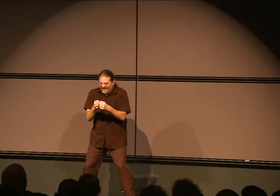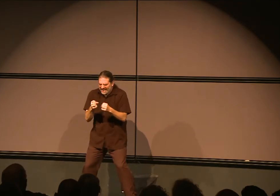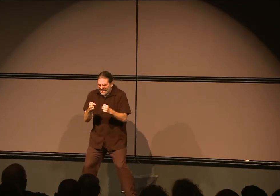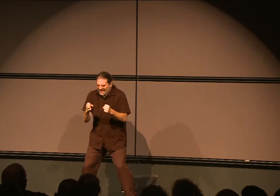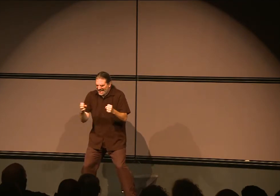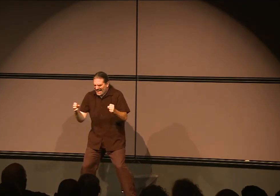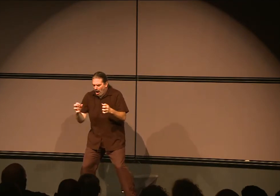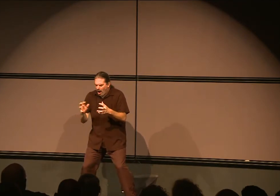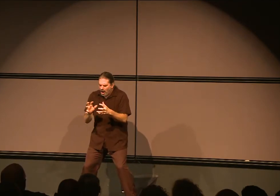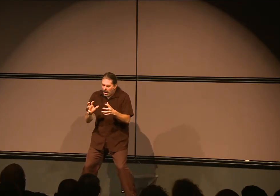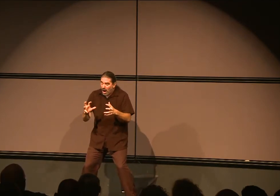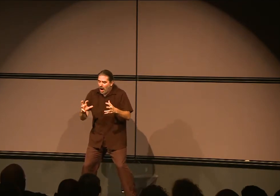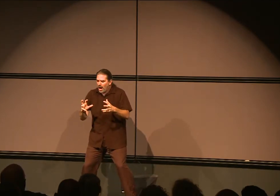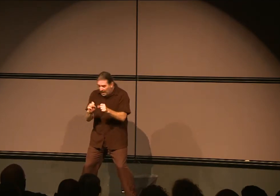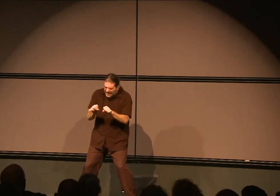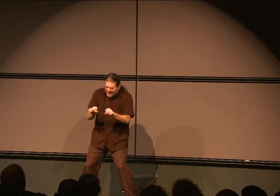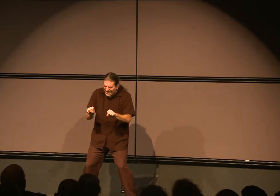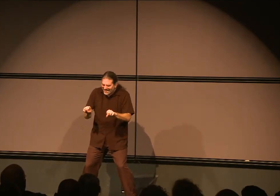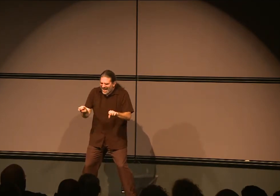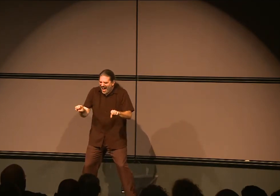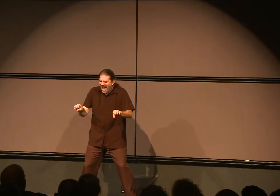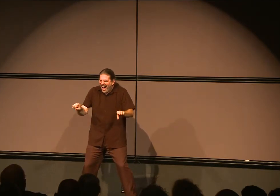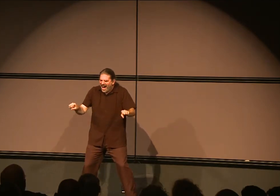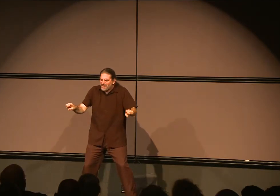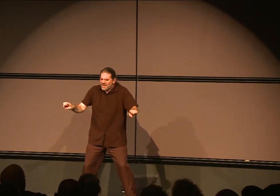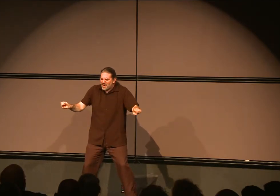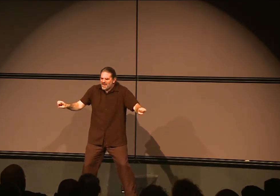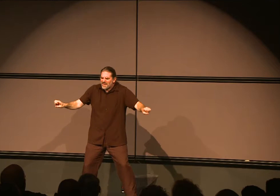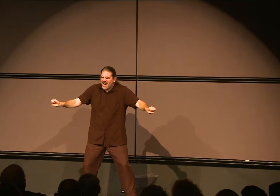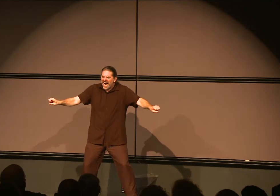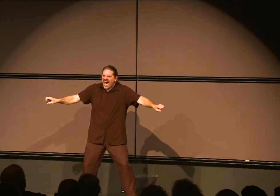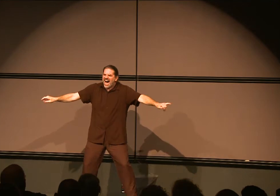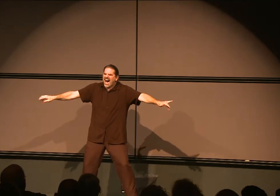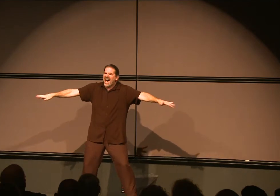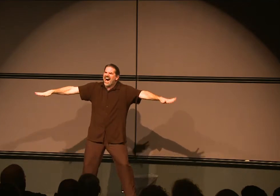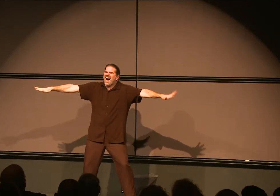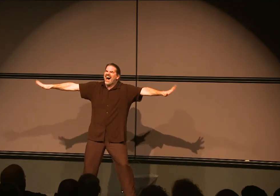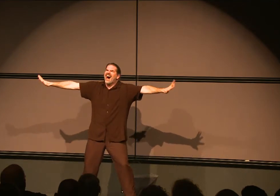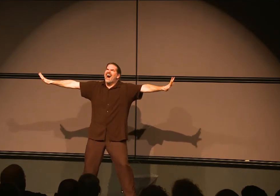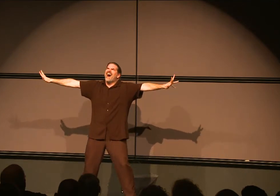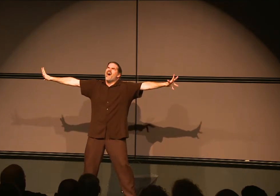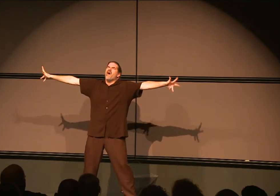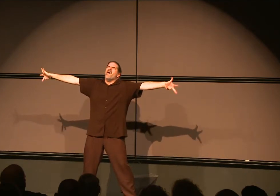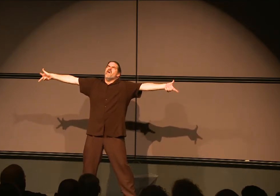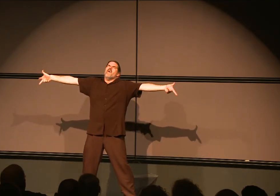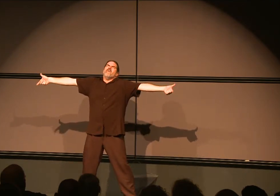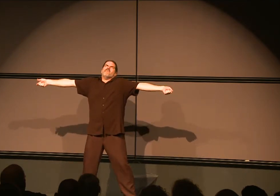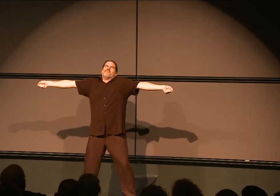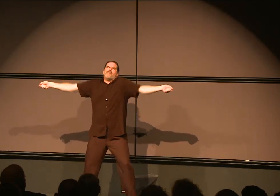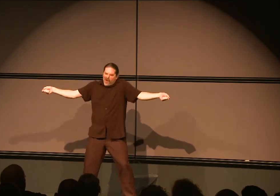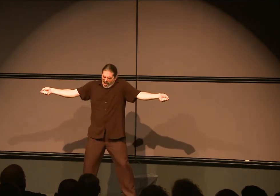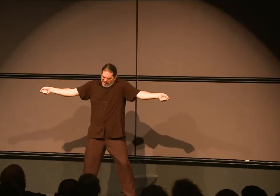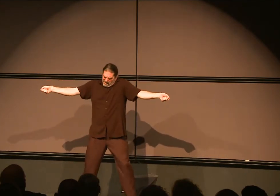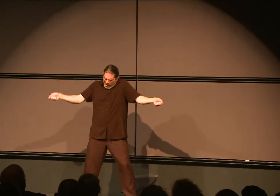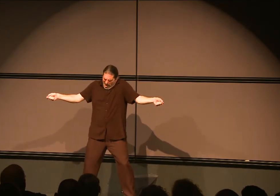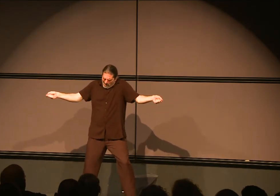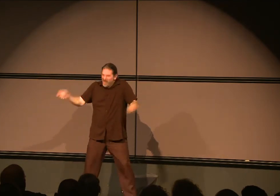Exploding, expanding, radiating out until gravity pulls it all